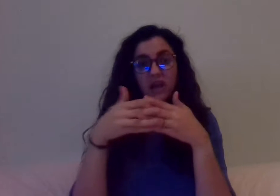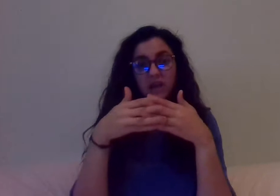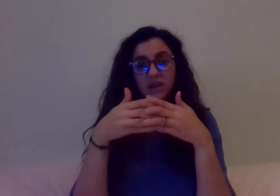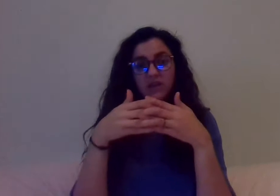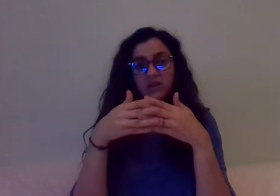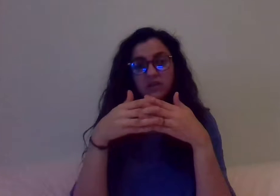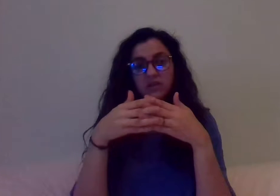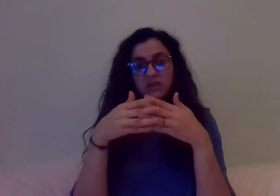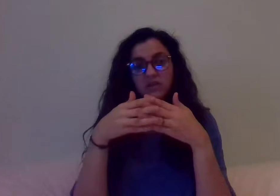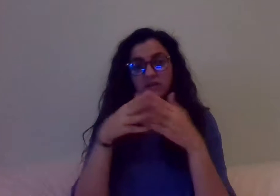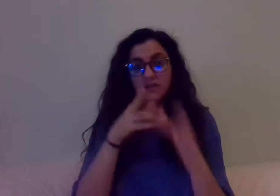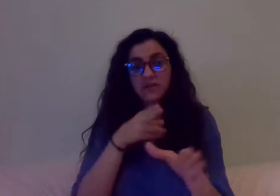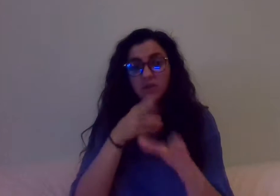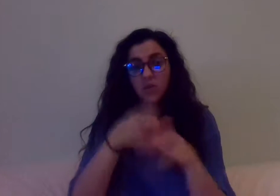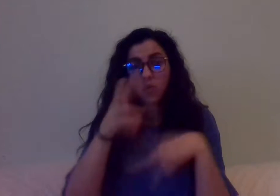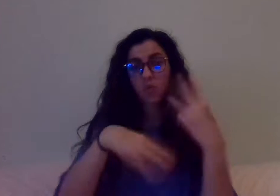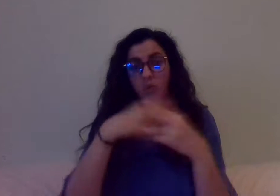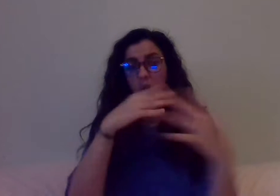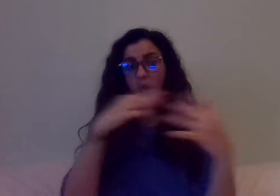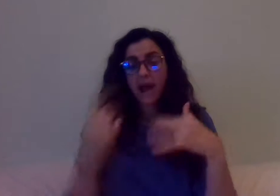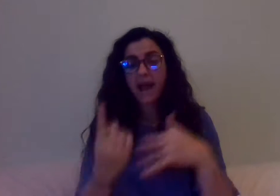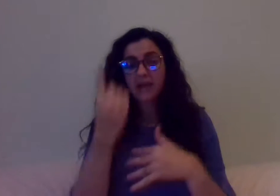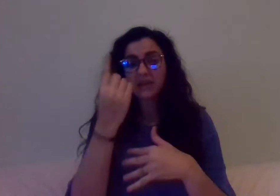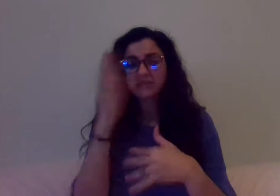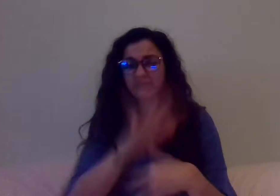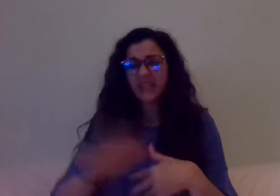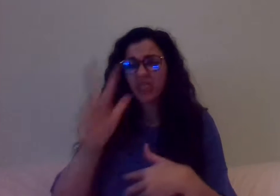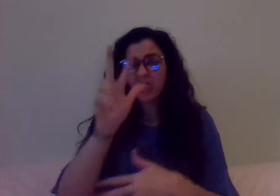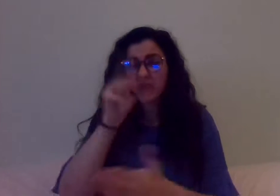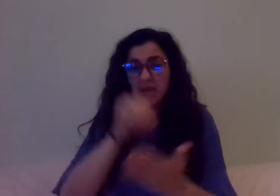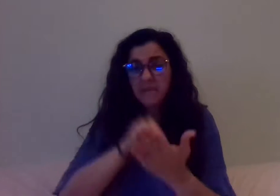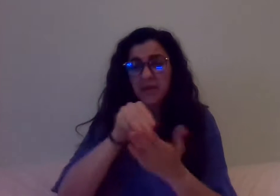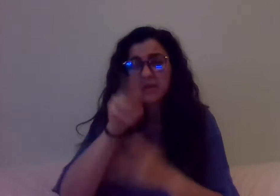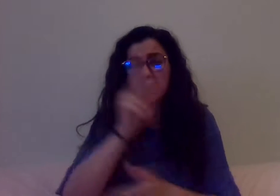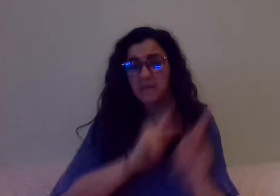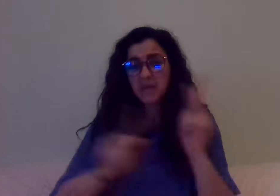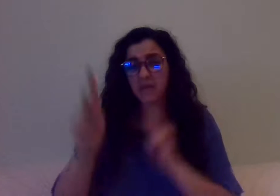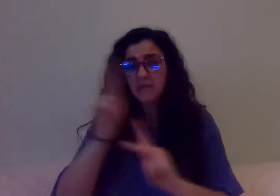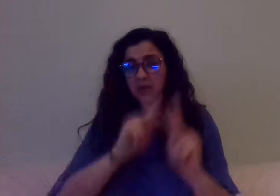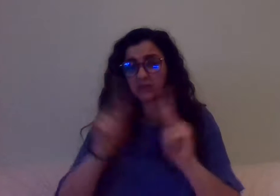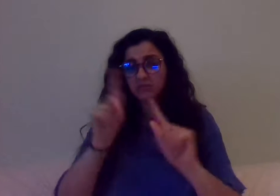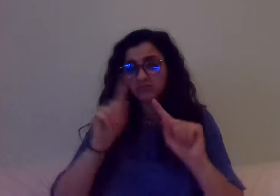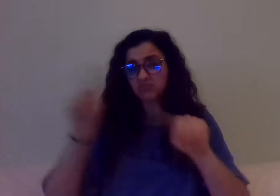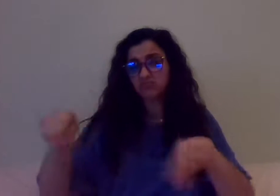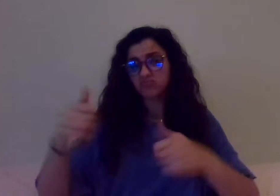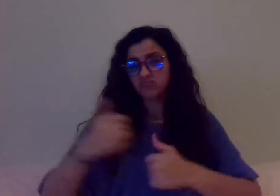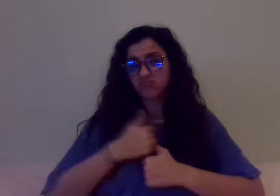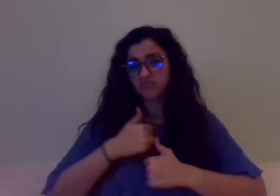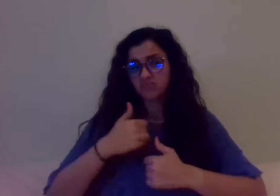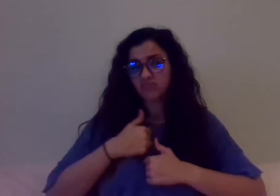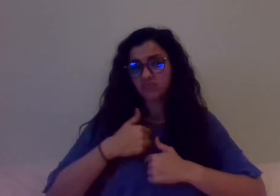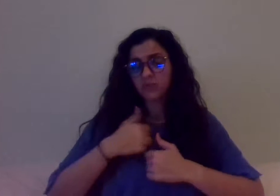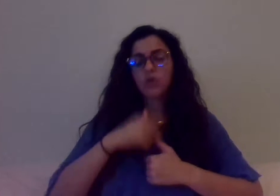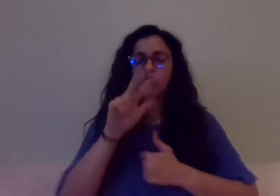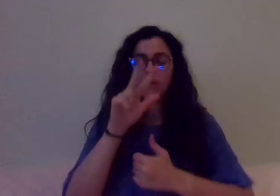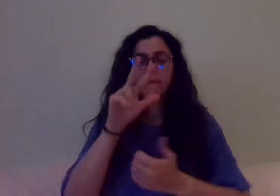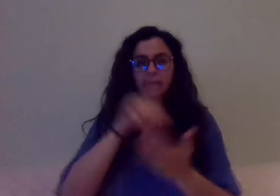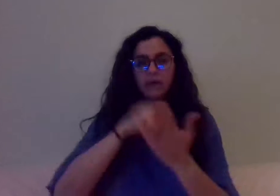are deployed. They're enlisted into the war efforts and they're deployed to Europe. And so you have this kind of perfect storm. You